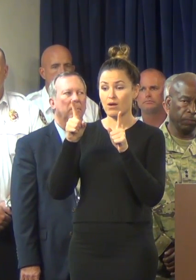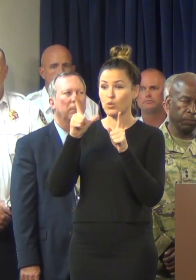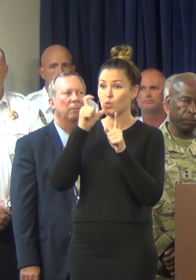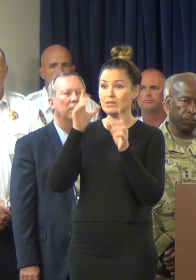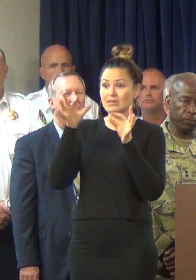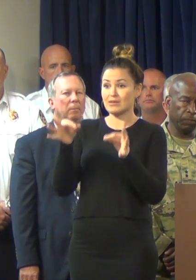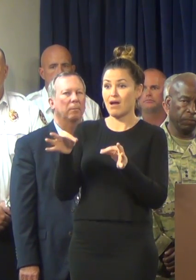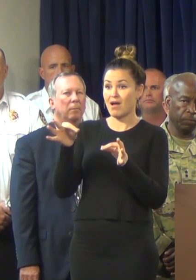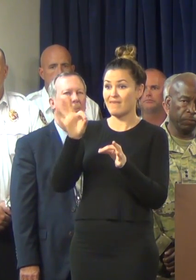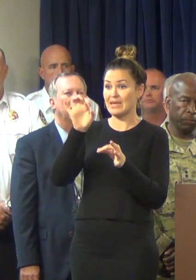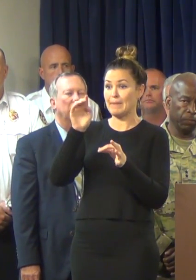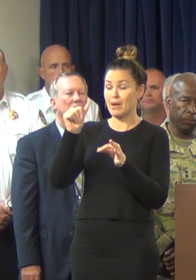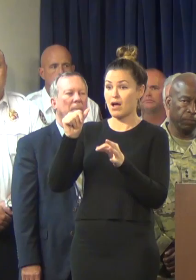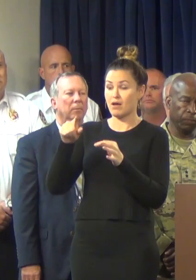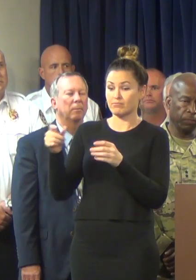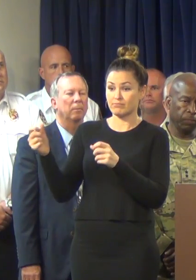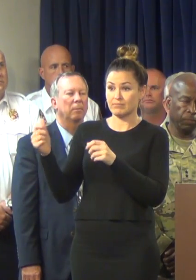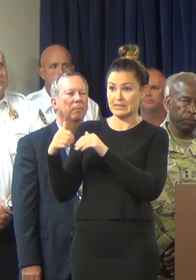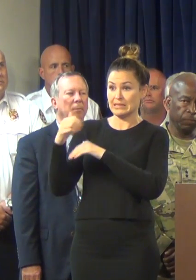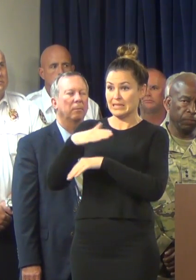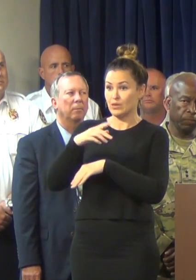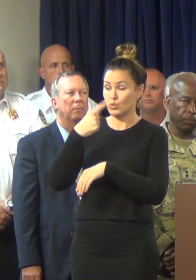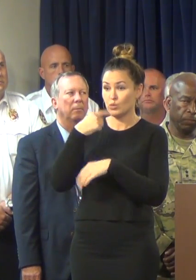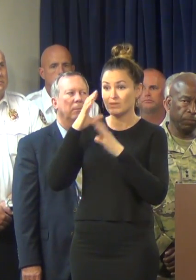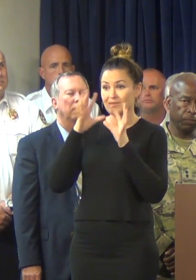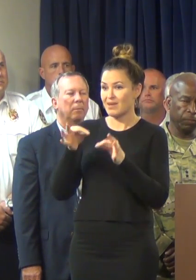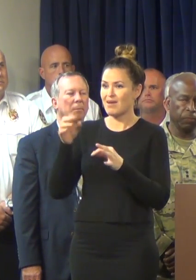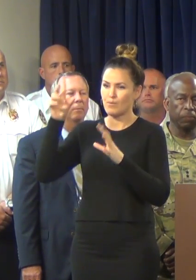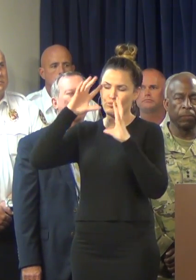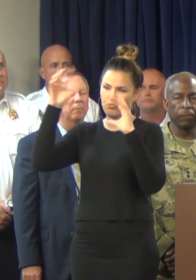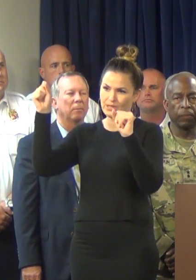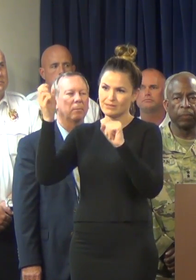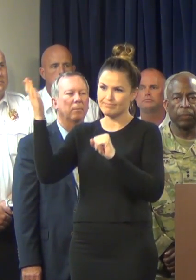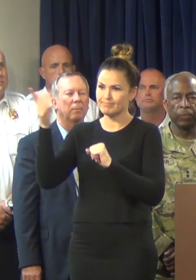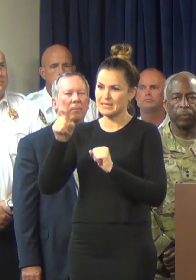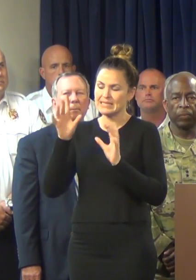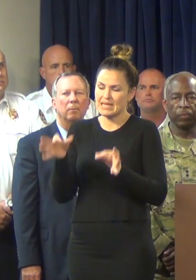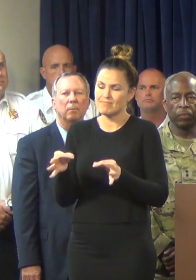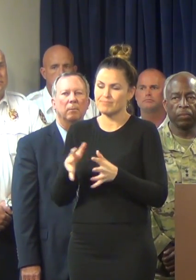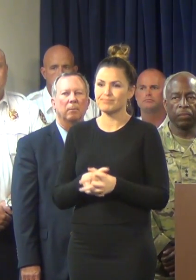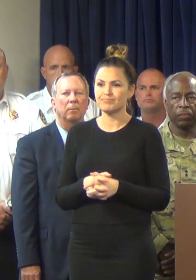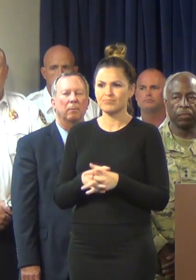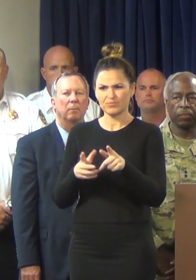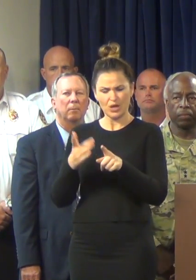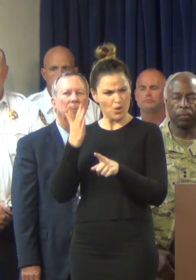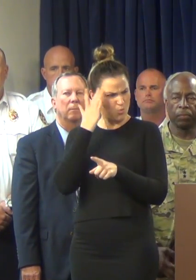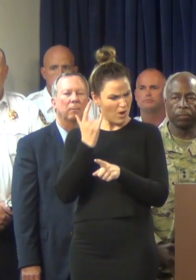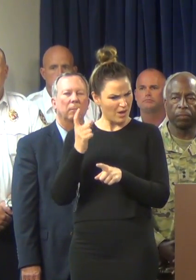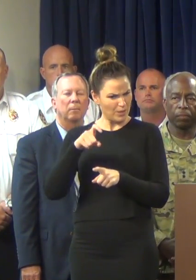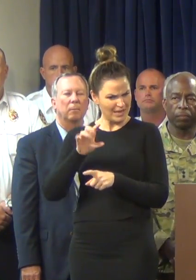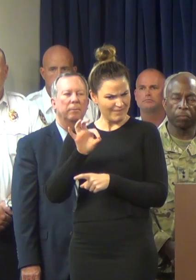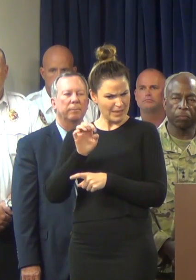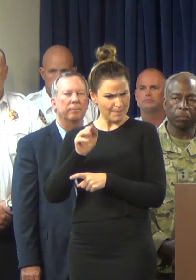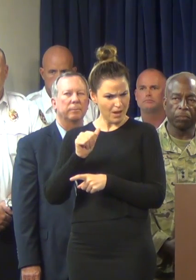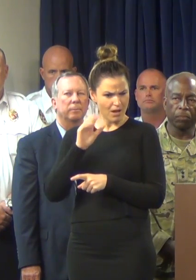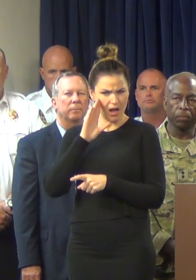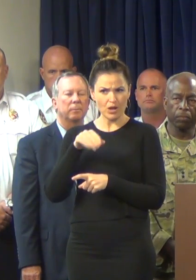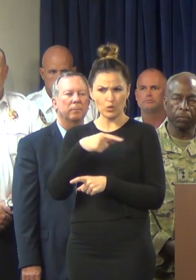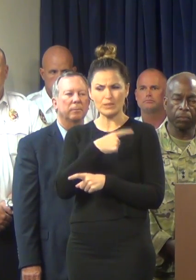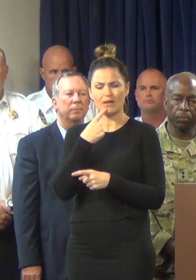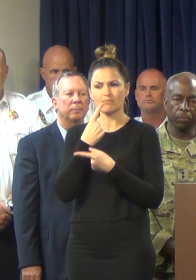at the presidential level. It's not a decision by FEMA. It's a decision by the president. And why do you need that? I know you've declared a